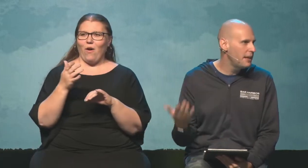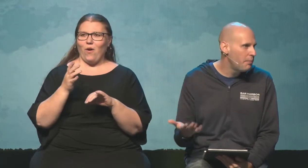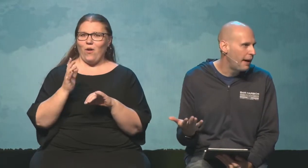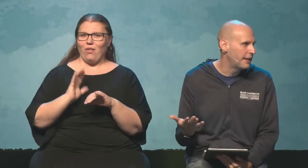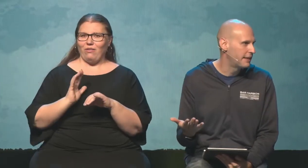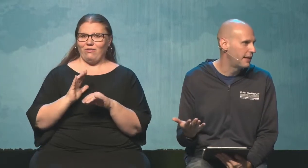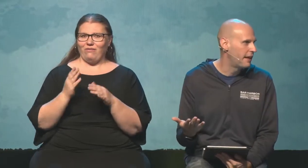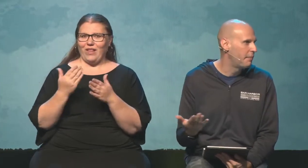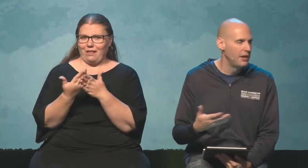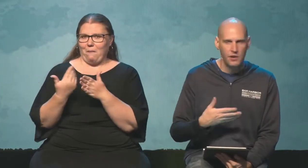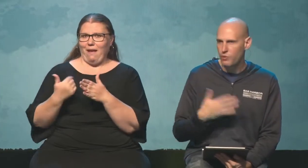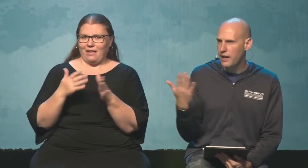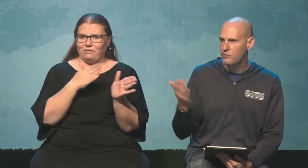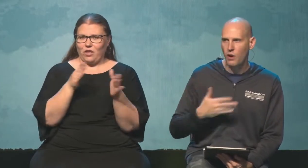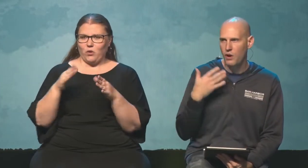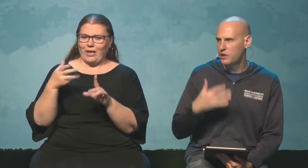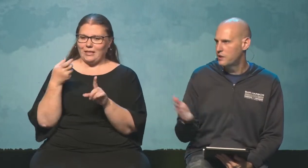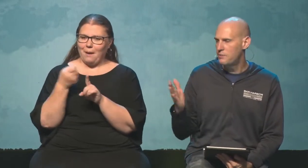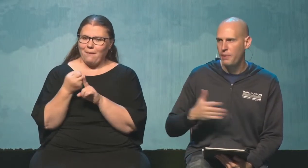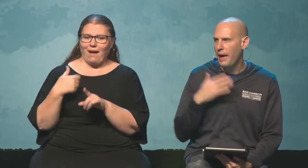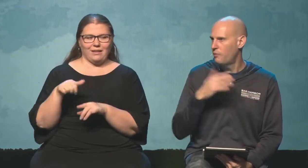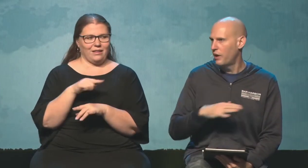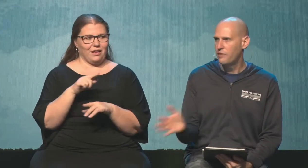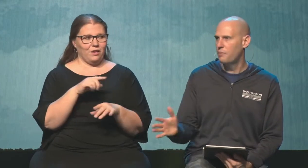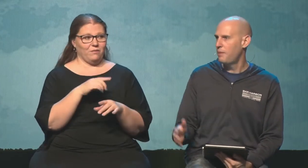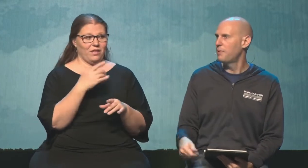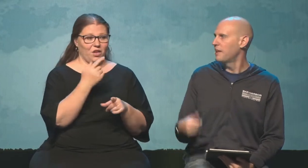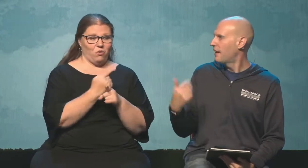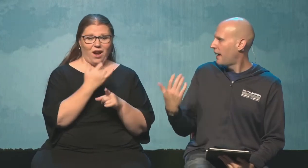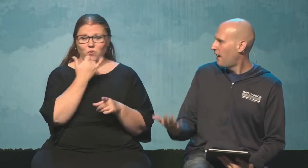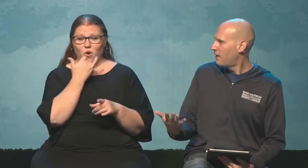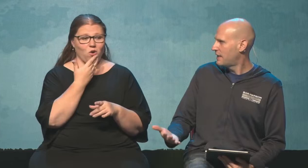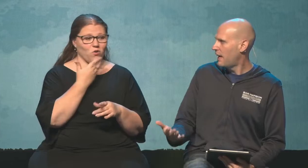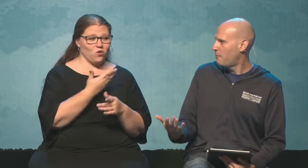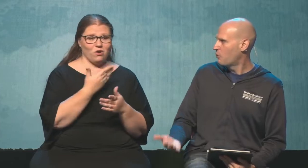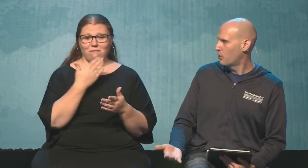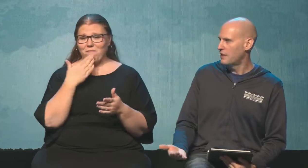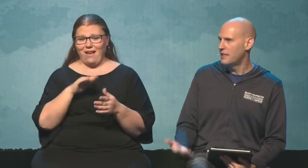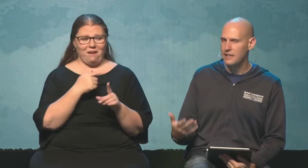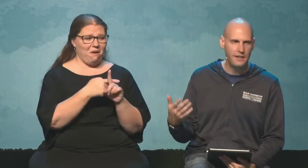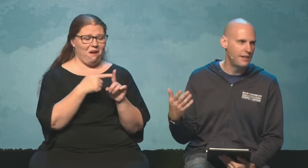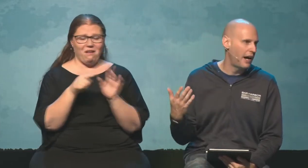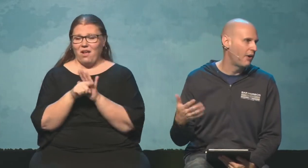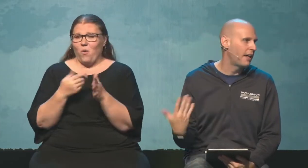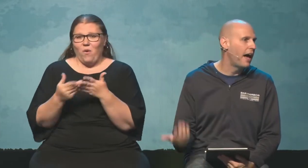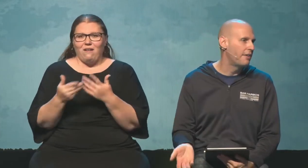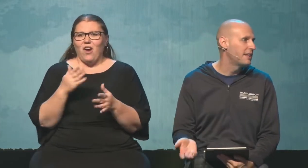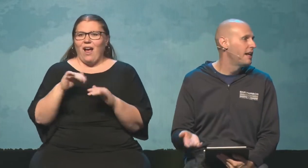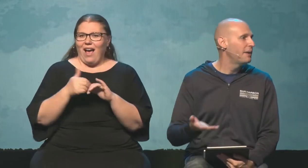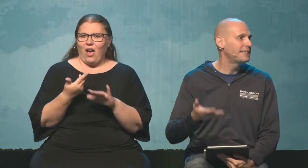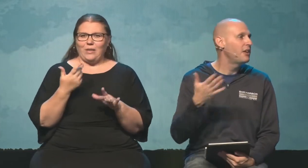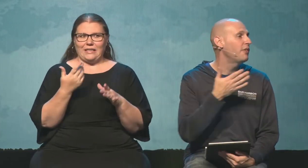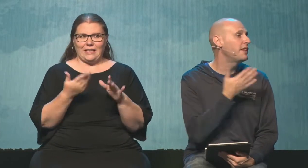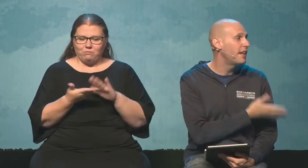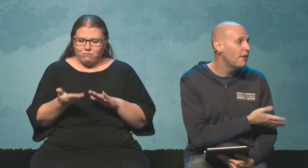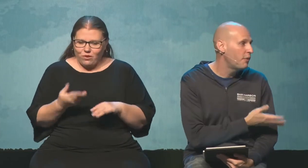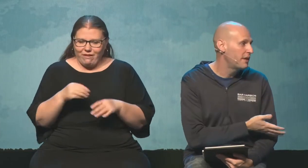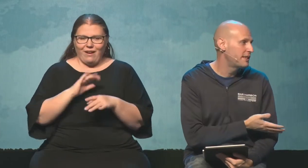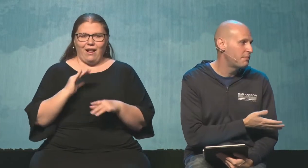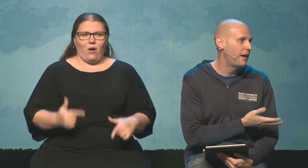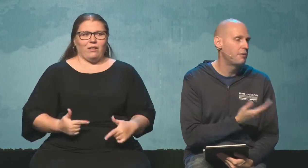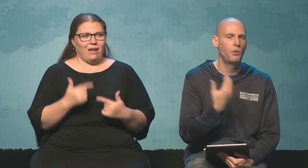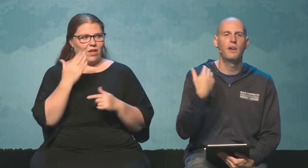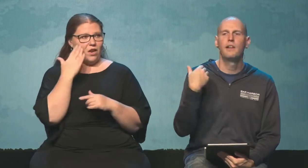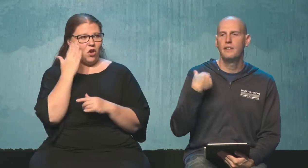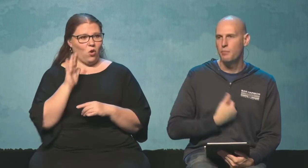series impacted them. Right, wrong, good, bad, whatever it might be, how has that been working in our lives? Because I know that their